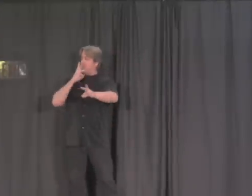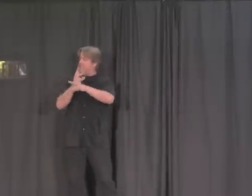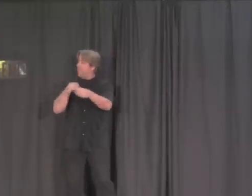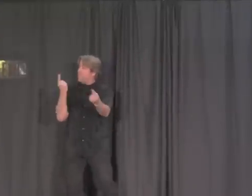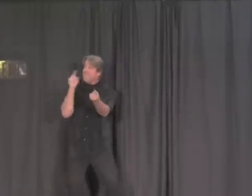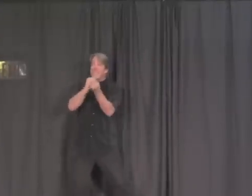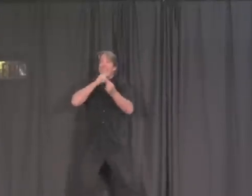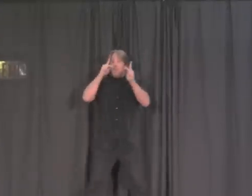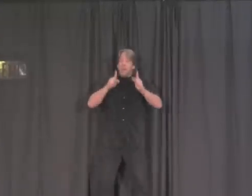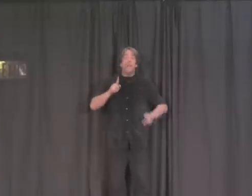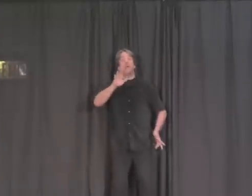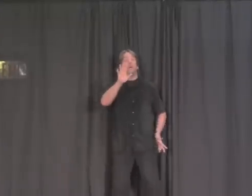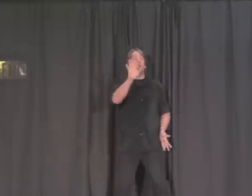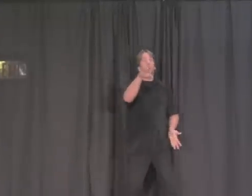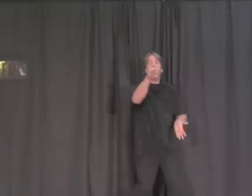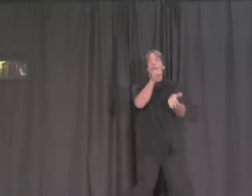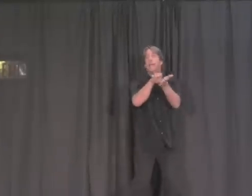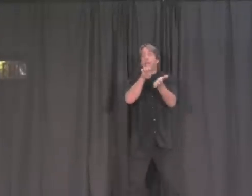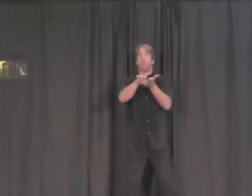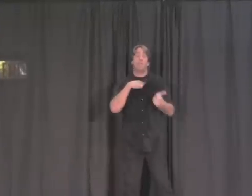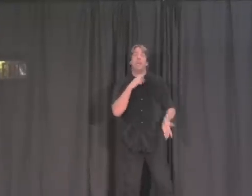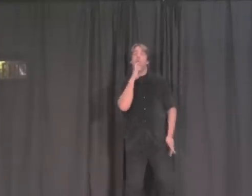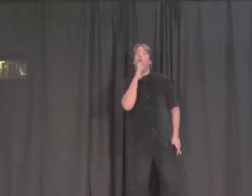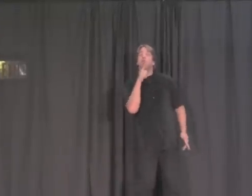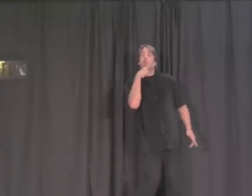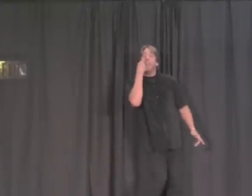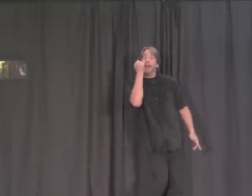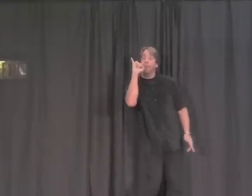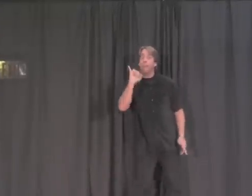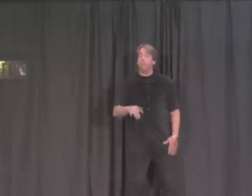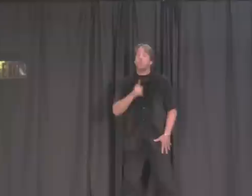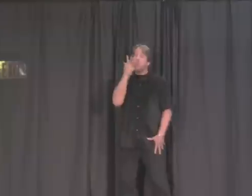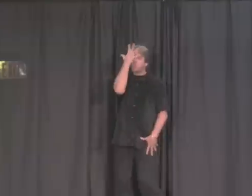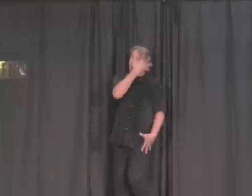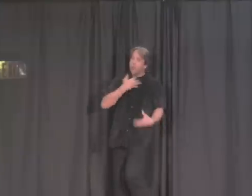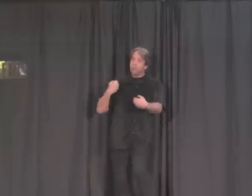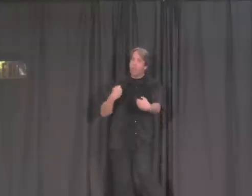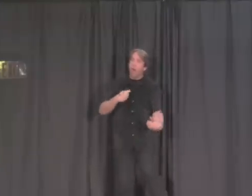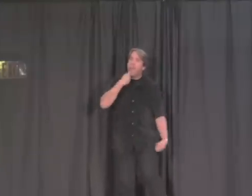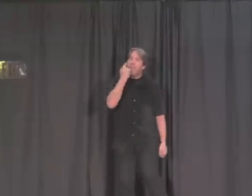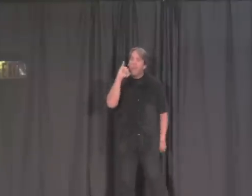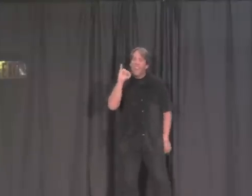Work in the hearing world. I go up to people and go, excuse me, are you hearing? You look strong hearing.